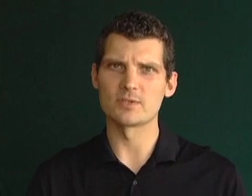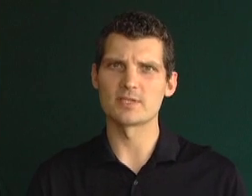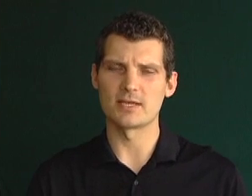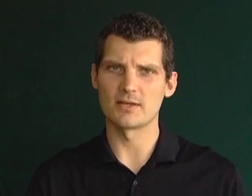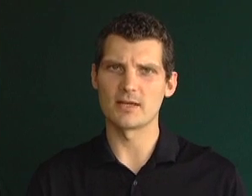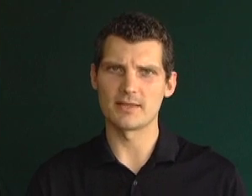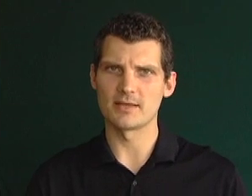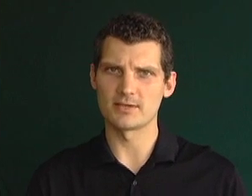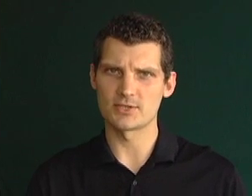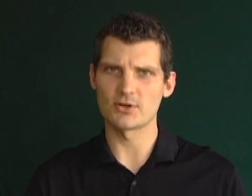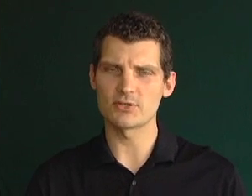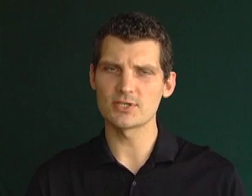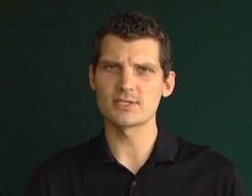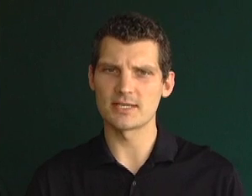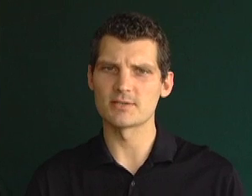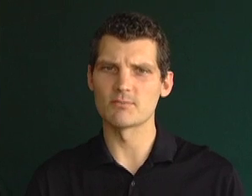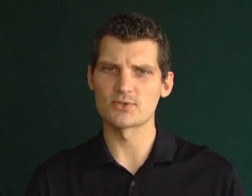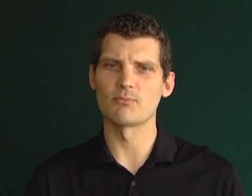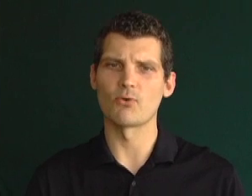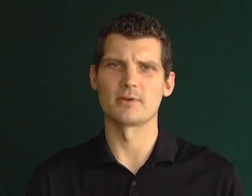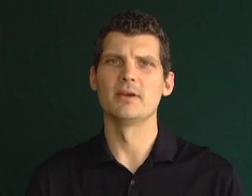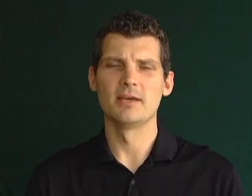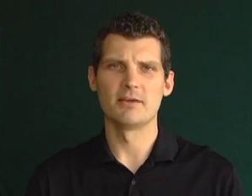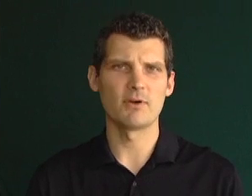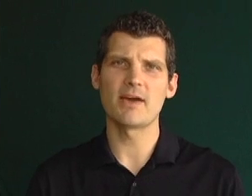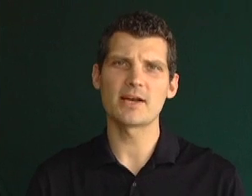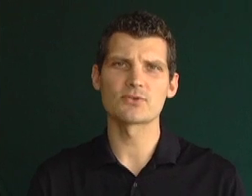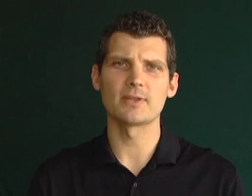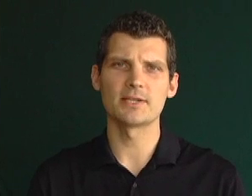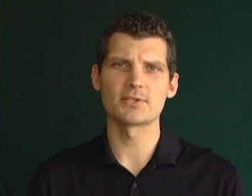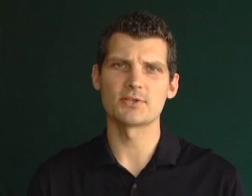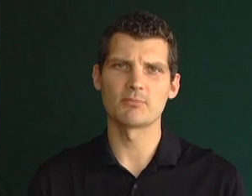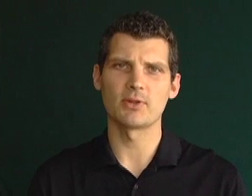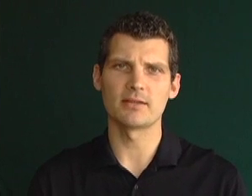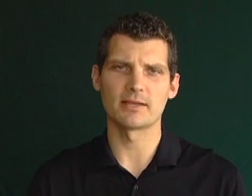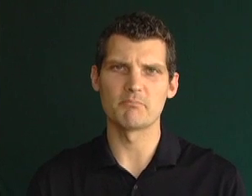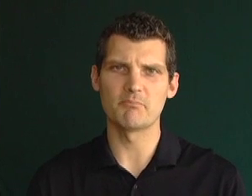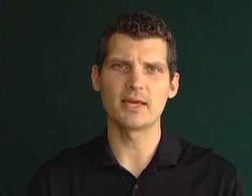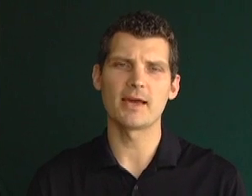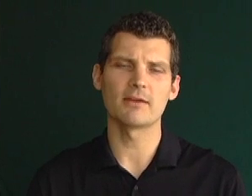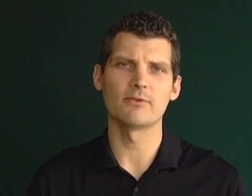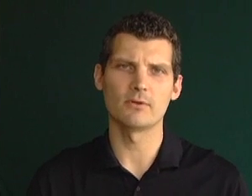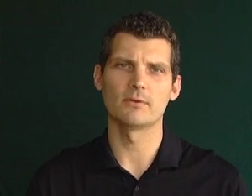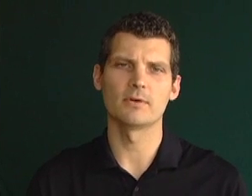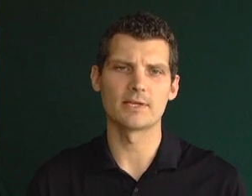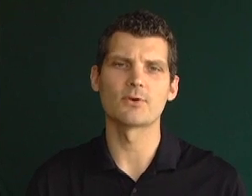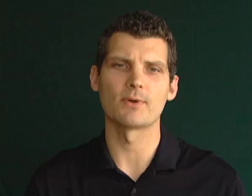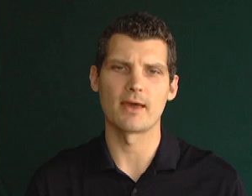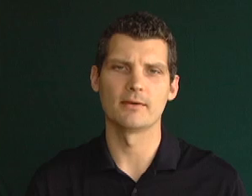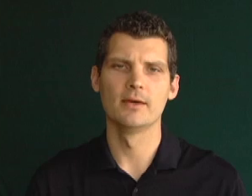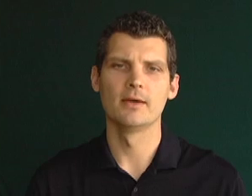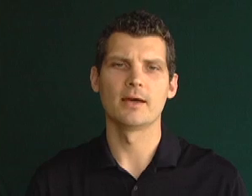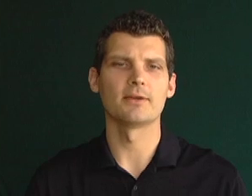fruits and the starches that's the most important. If you have extra lettuce on your plate, like a big handful, it's okay. And you